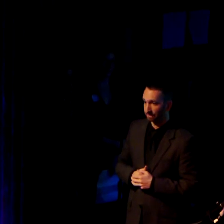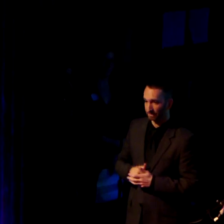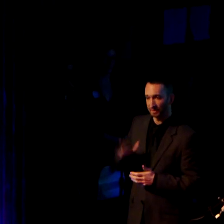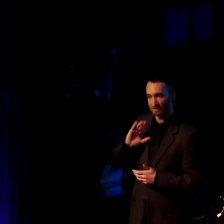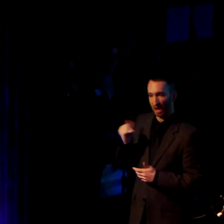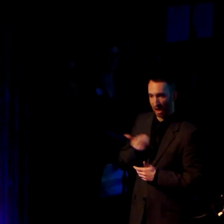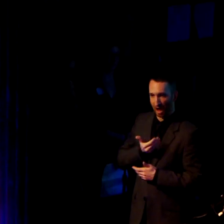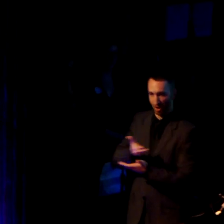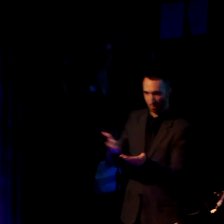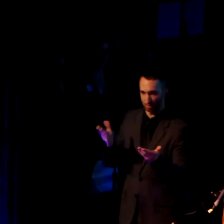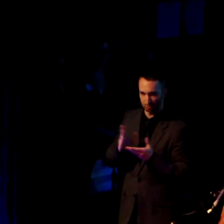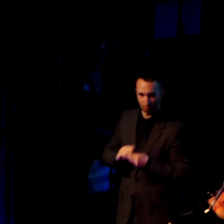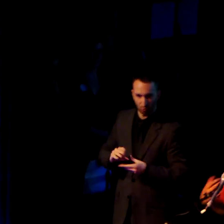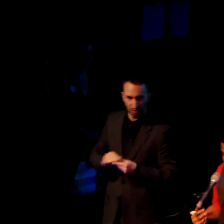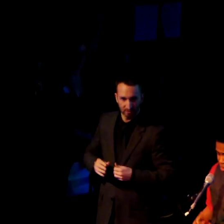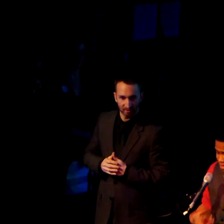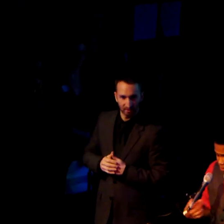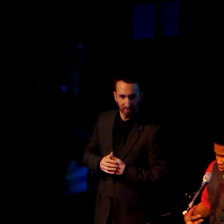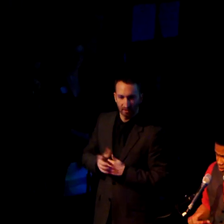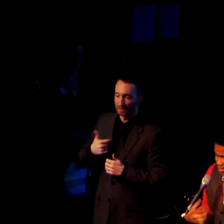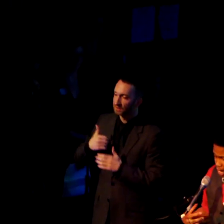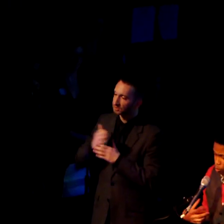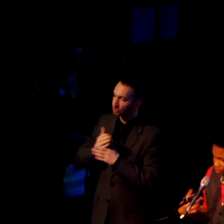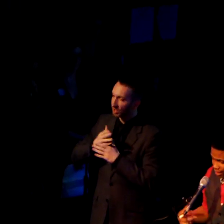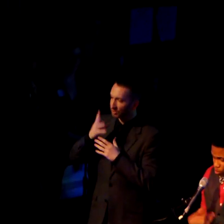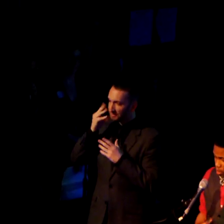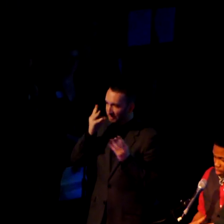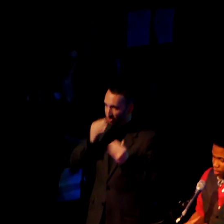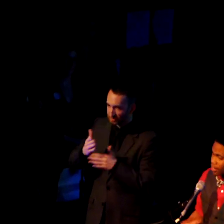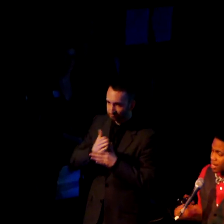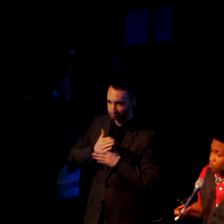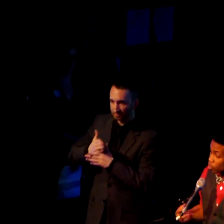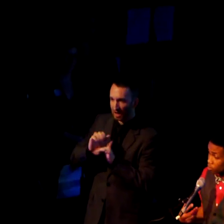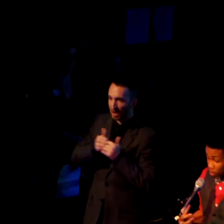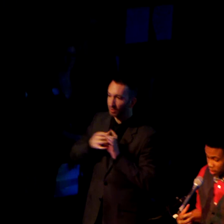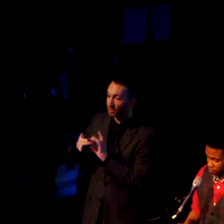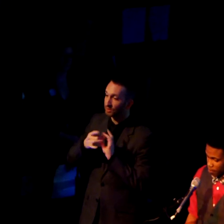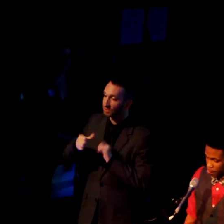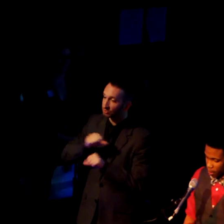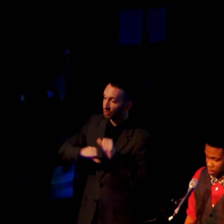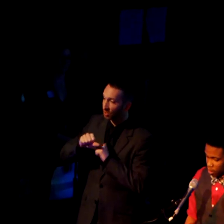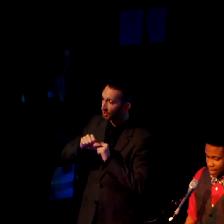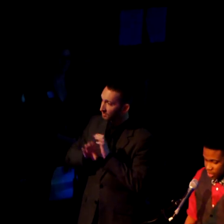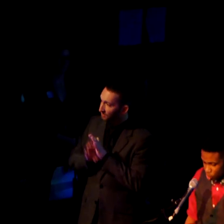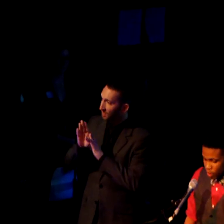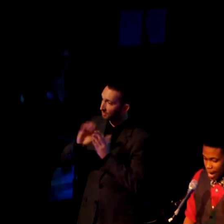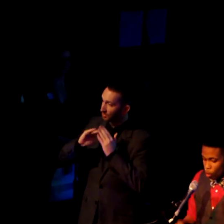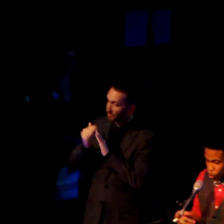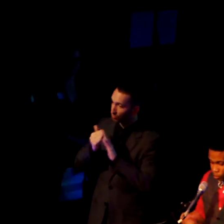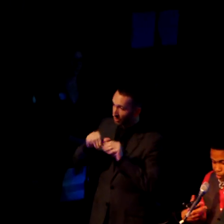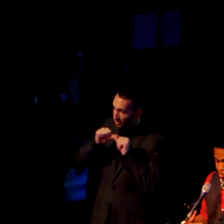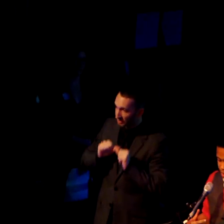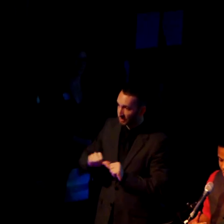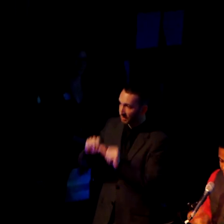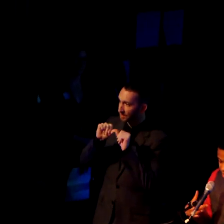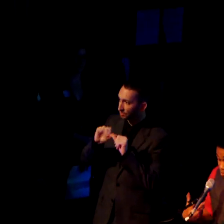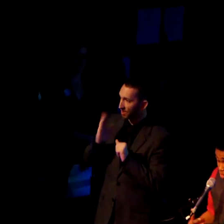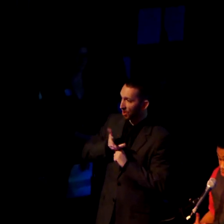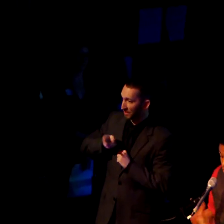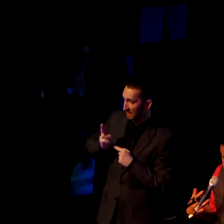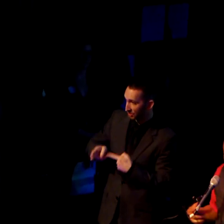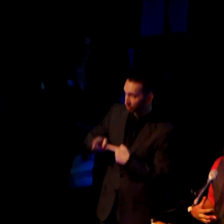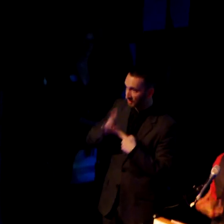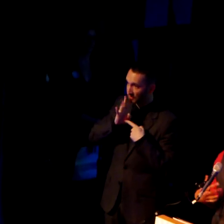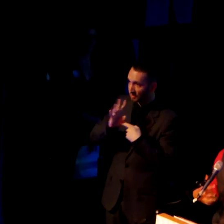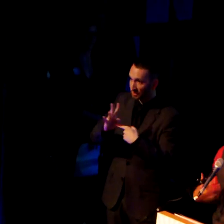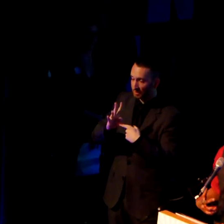our stories. Our shared experience is how we relate to one another and build community. Continuing our oral history is the